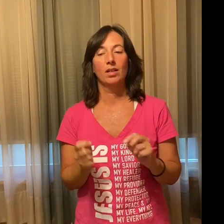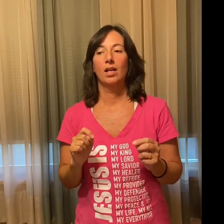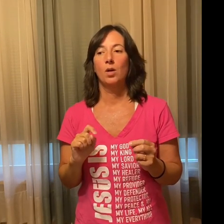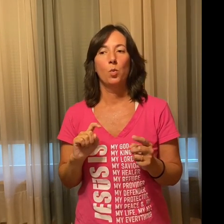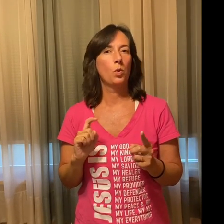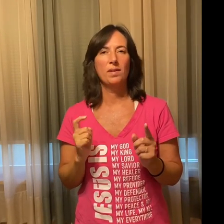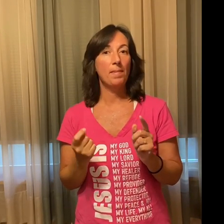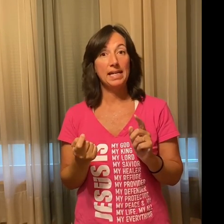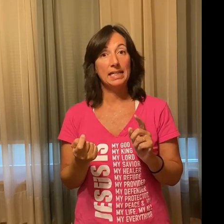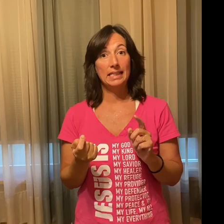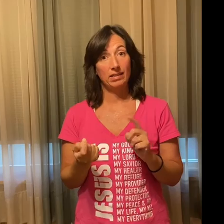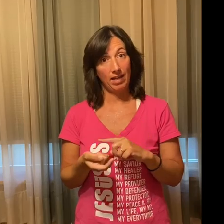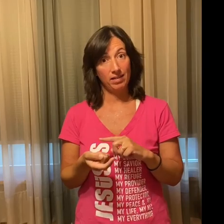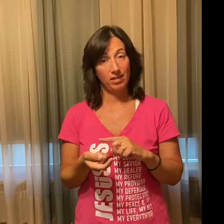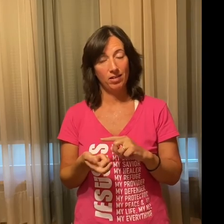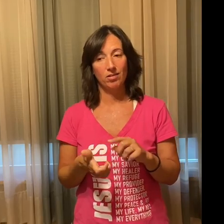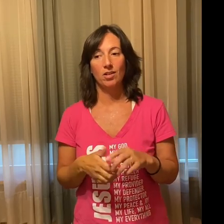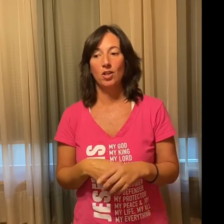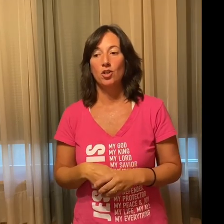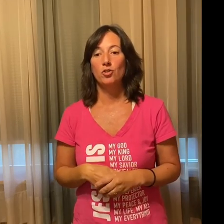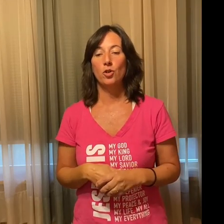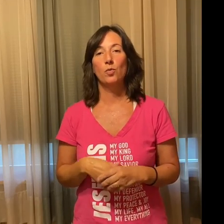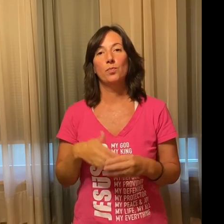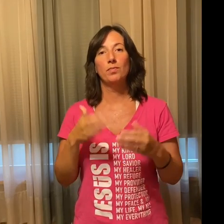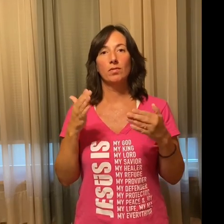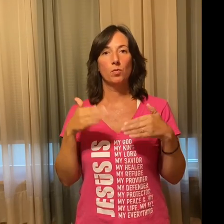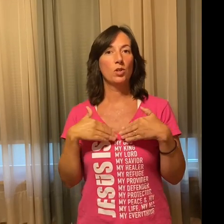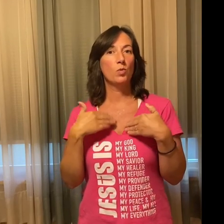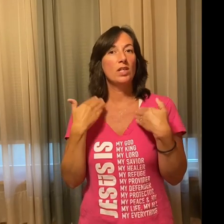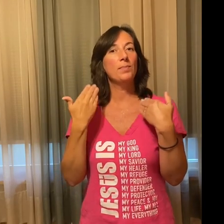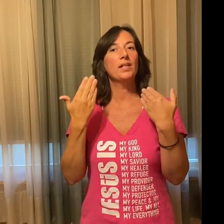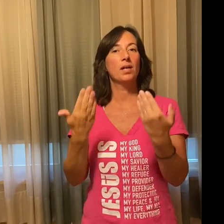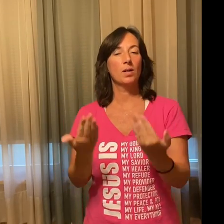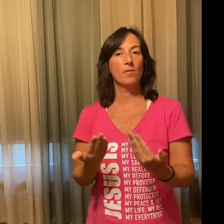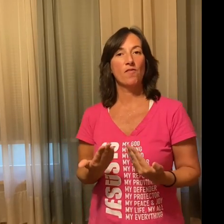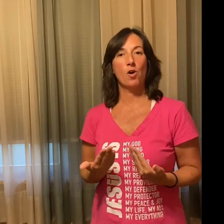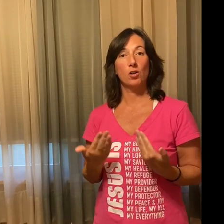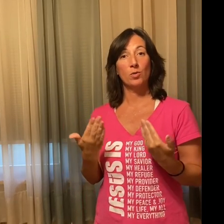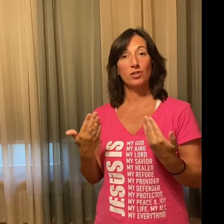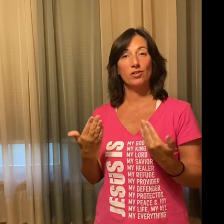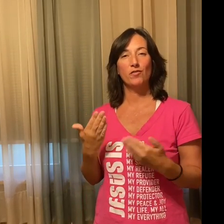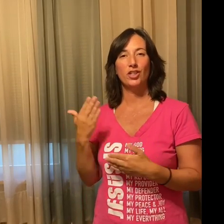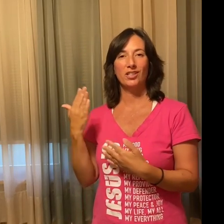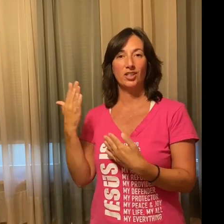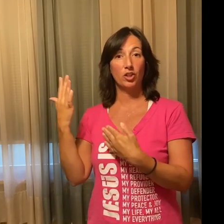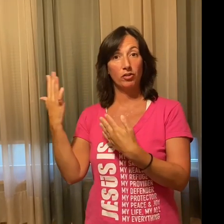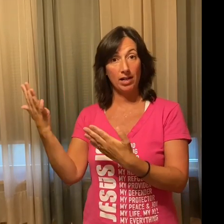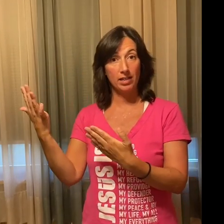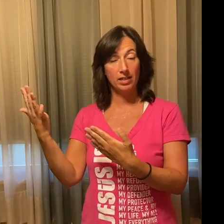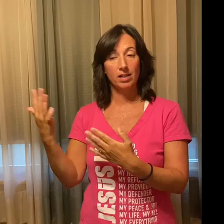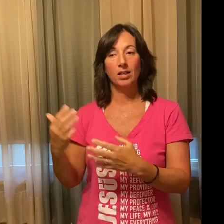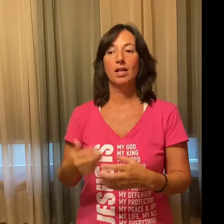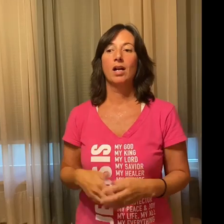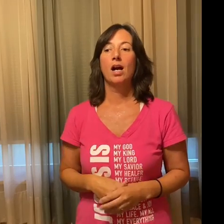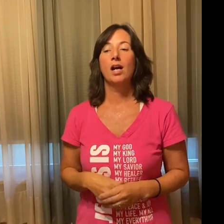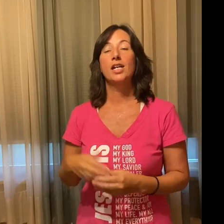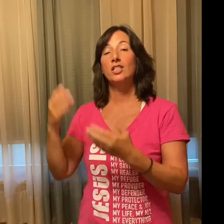translation wouldn't make sense. So, when we become followers of Jesus